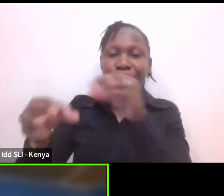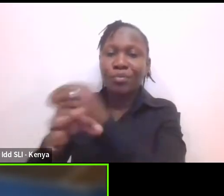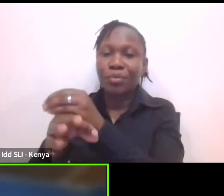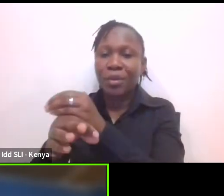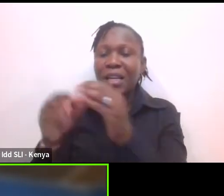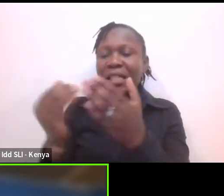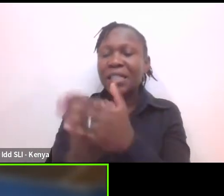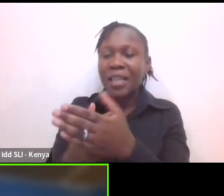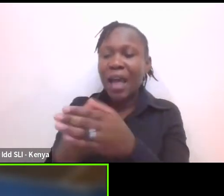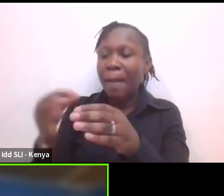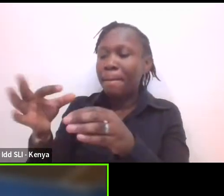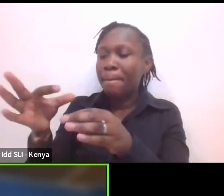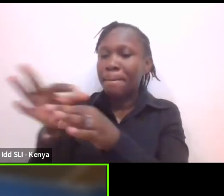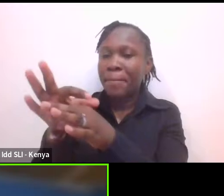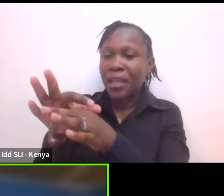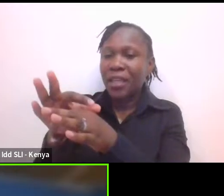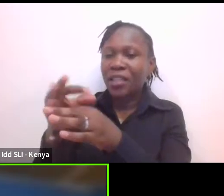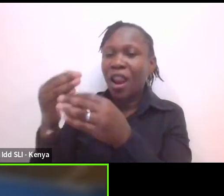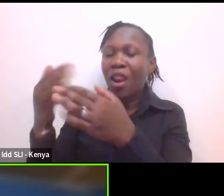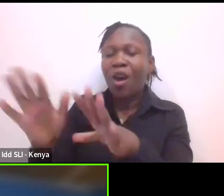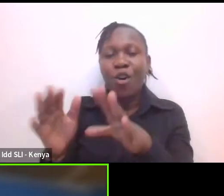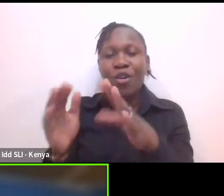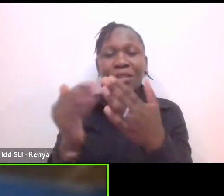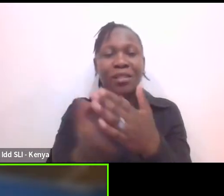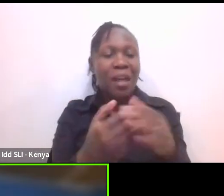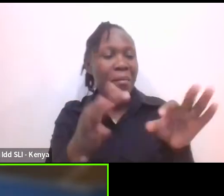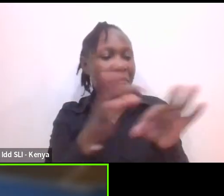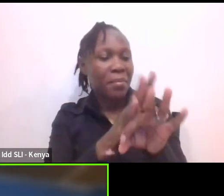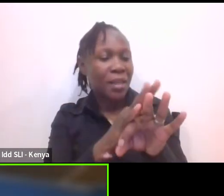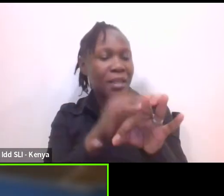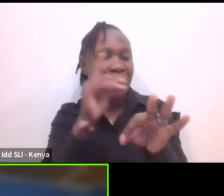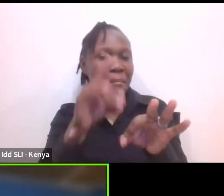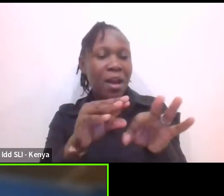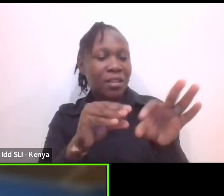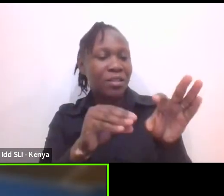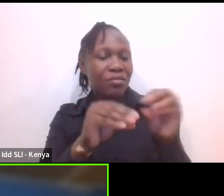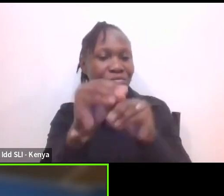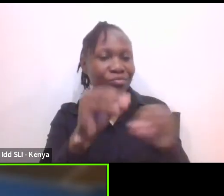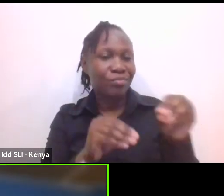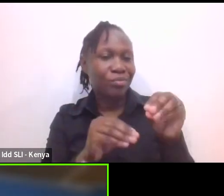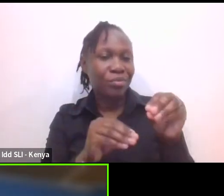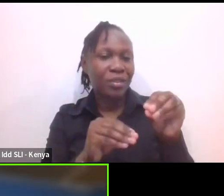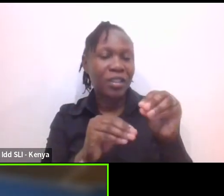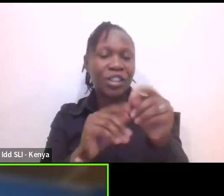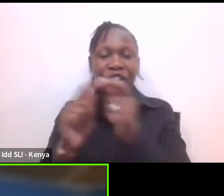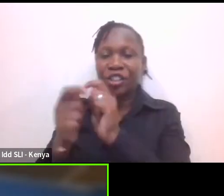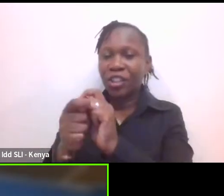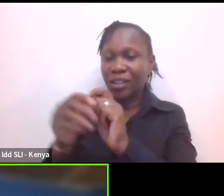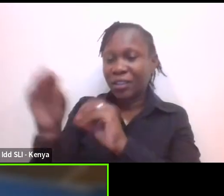break a little, and then some pieces that have to be reshaped and reformed. And I think